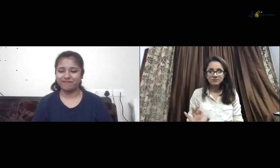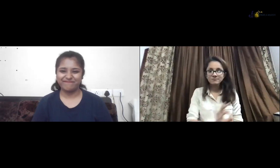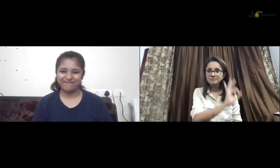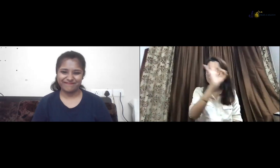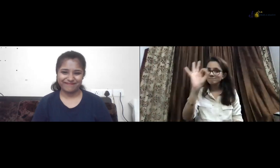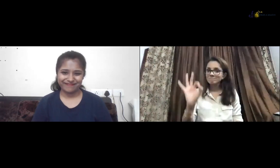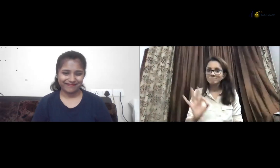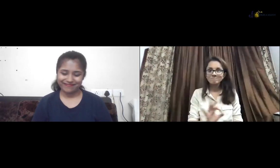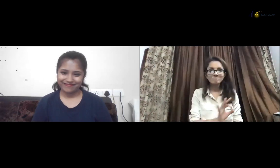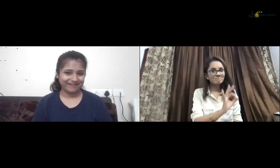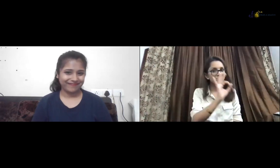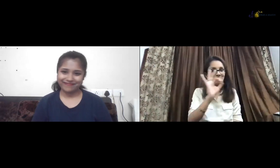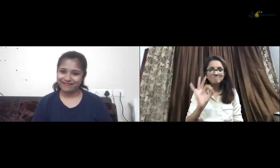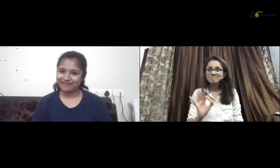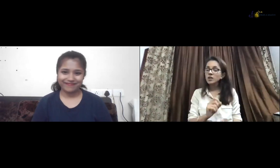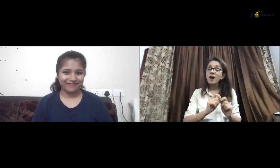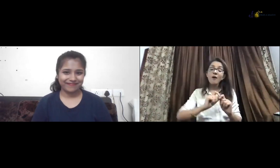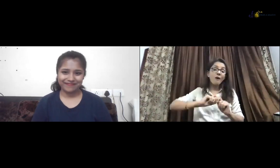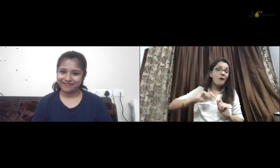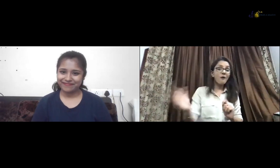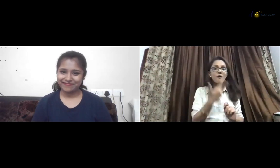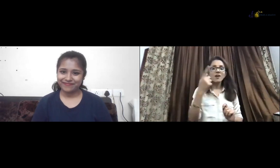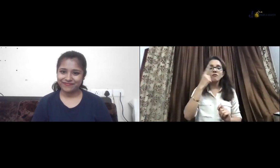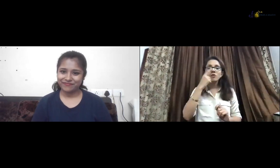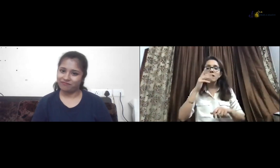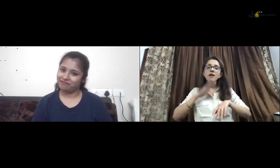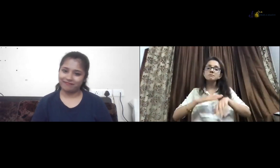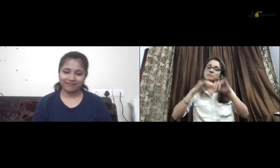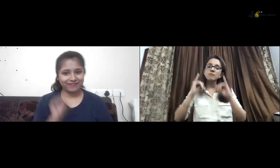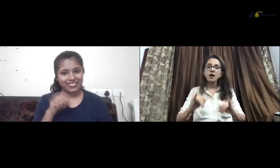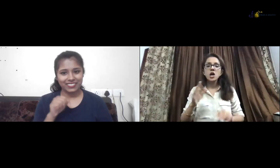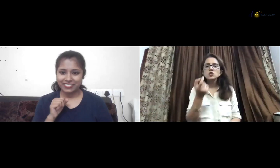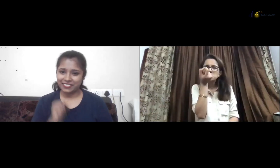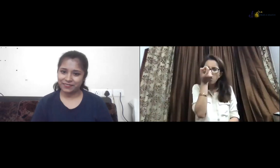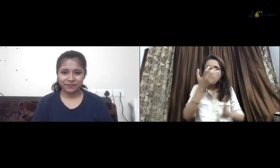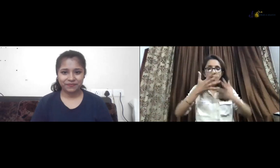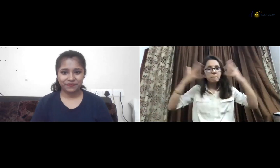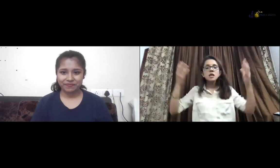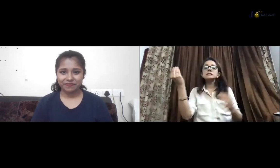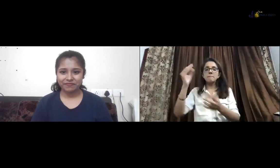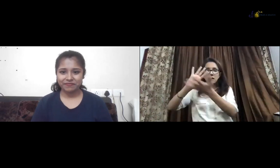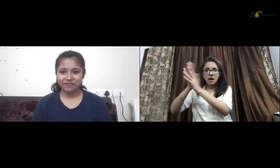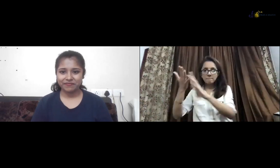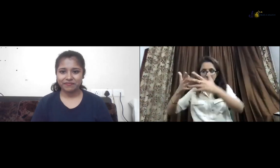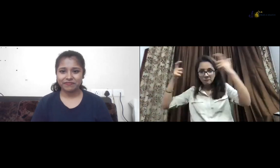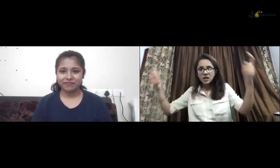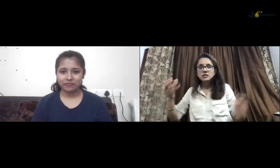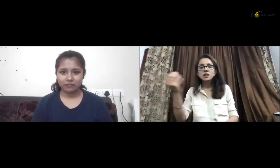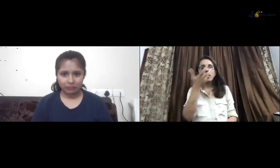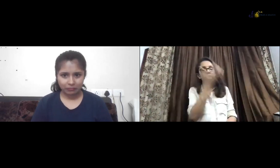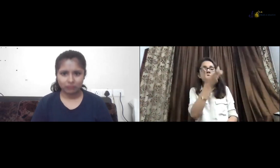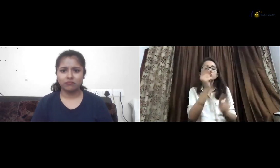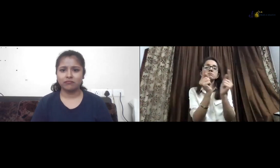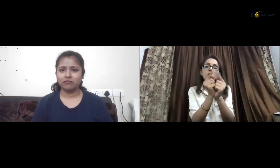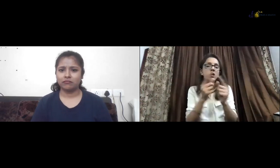no one that would have a perfect situation. No, everyone must have experienced something. Maybe it could be a small